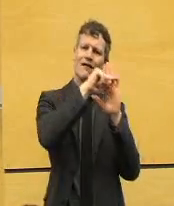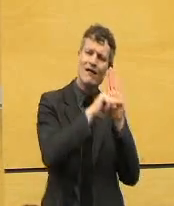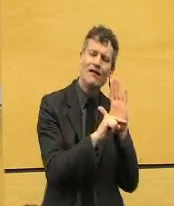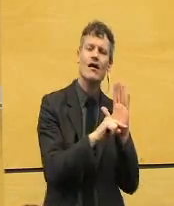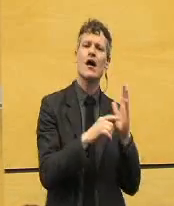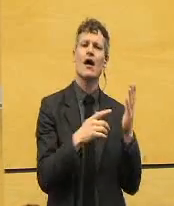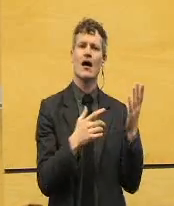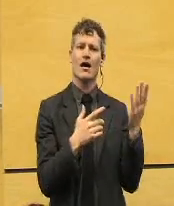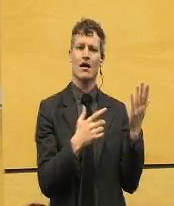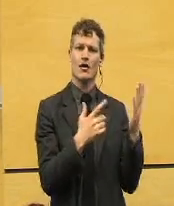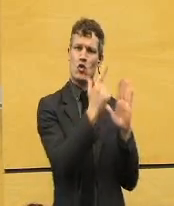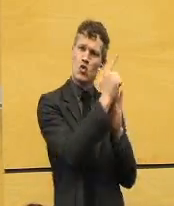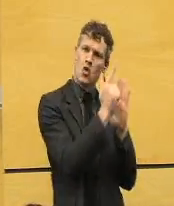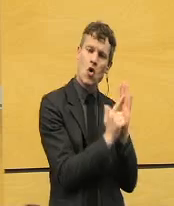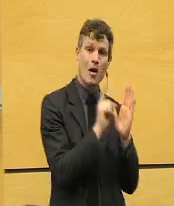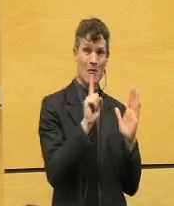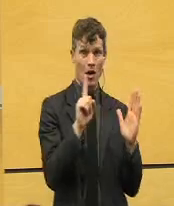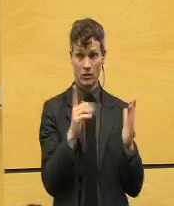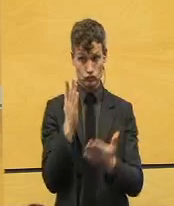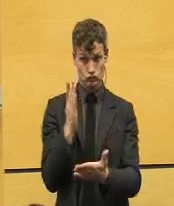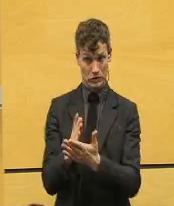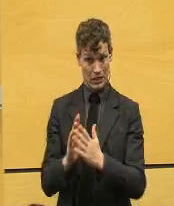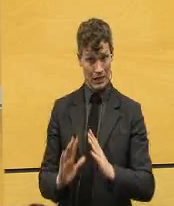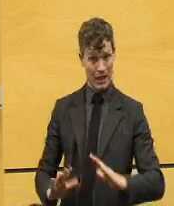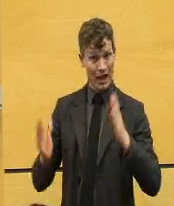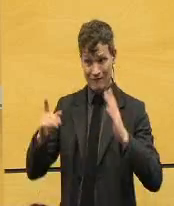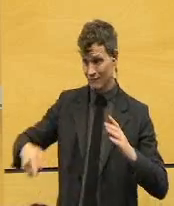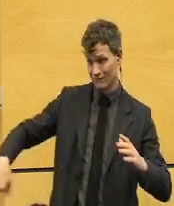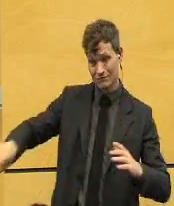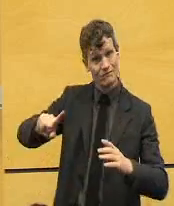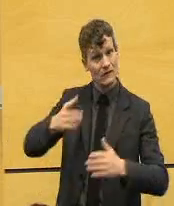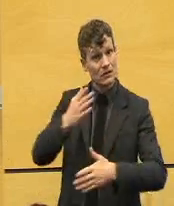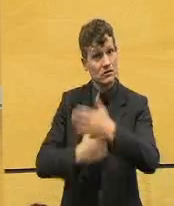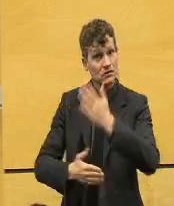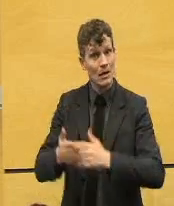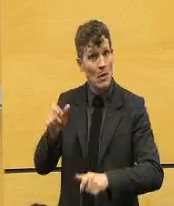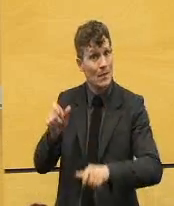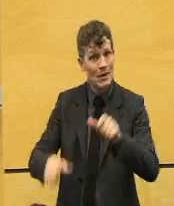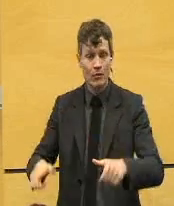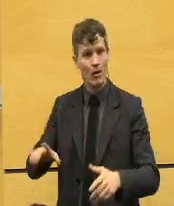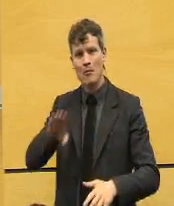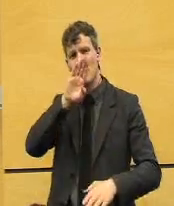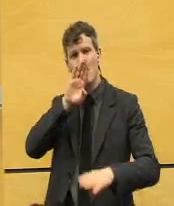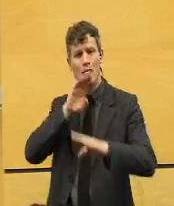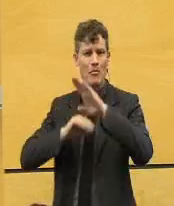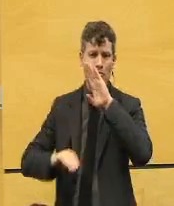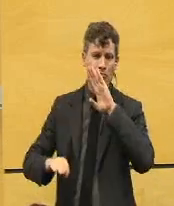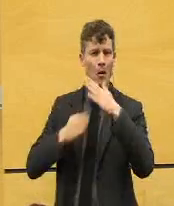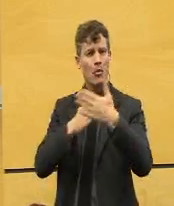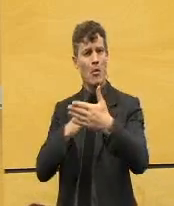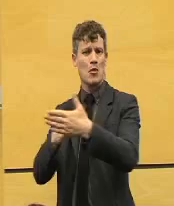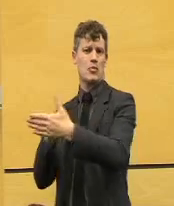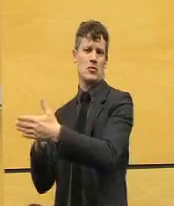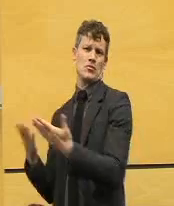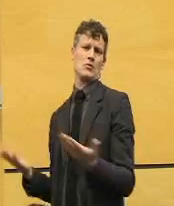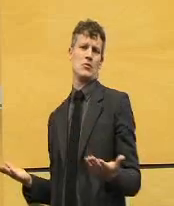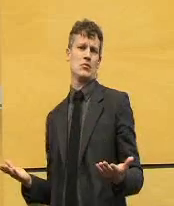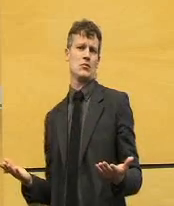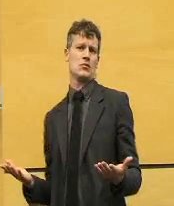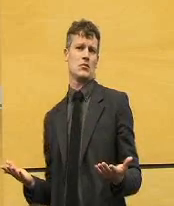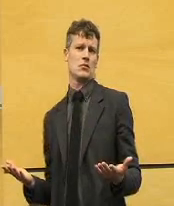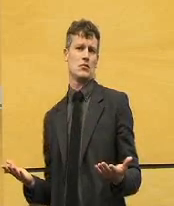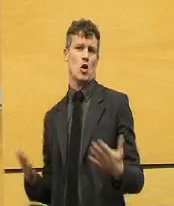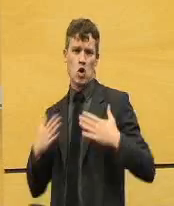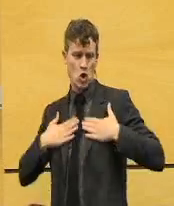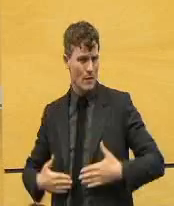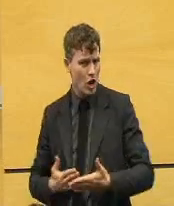face barriers in their participation as equal members of the society and violations of their human rights in